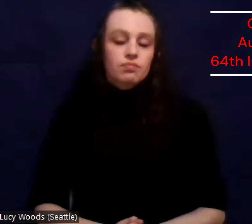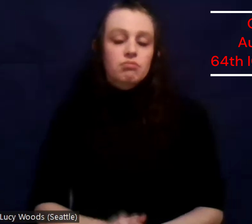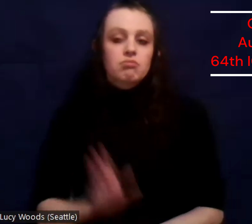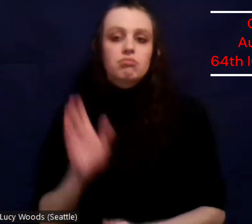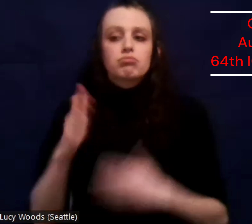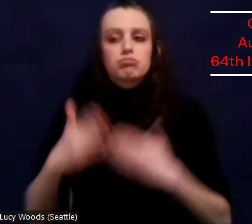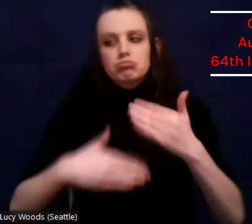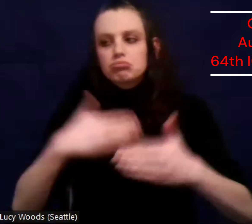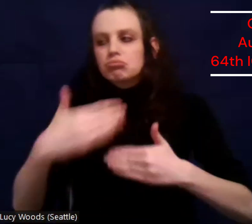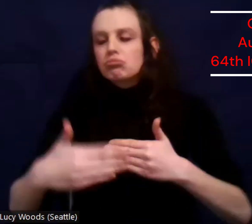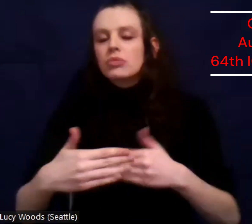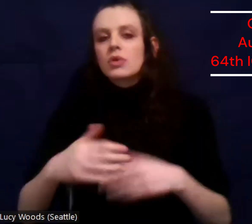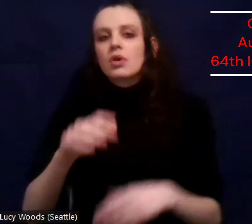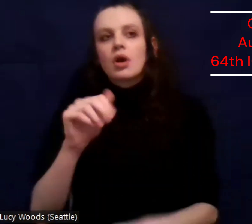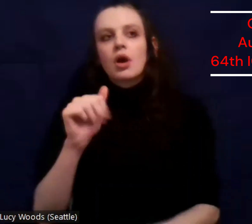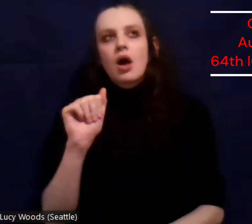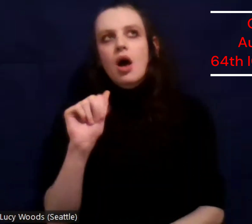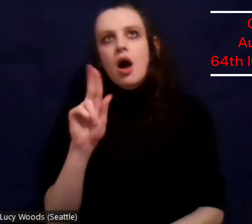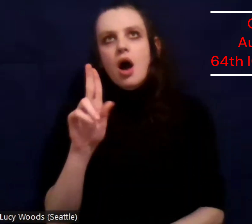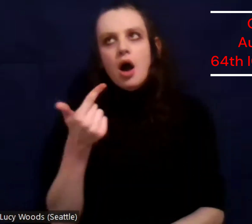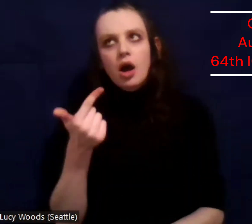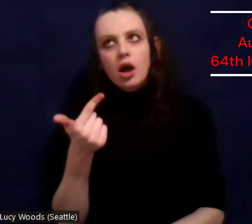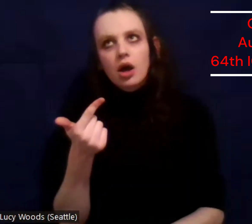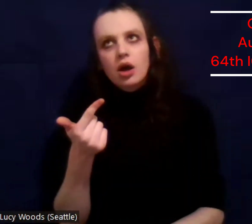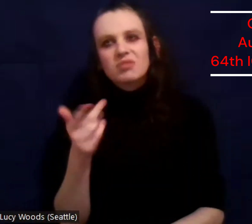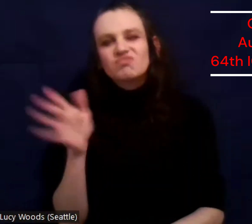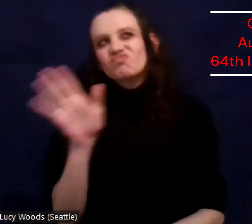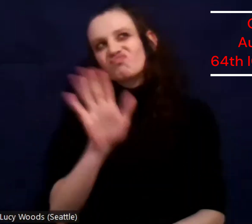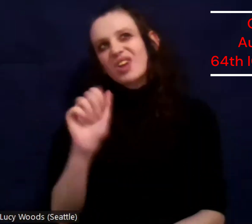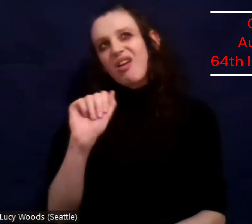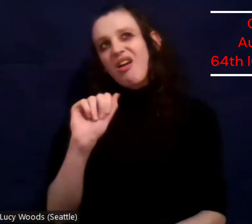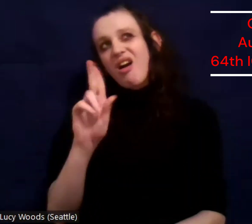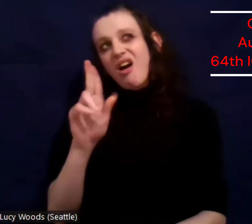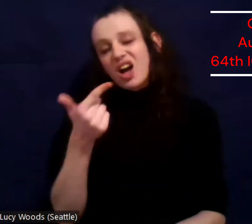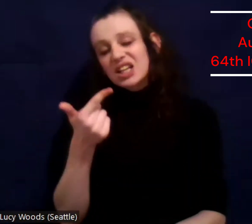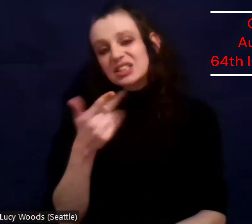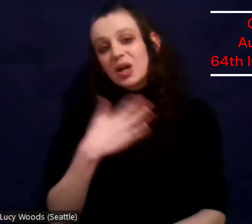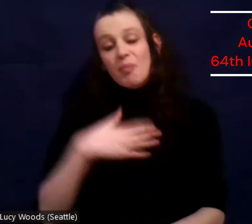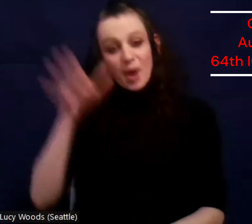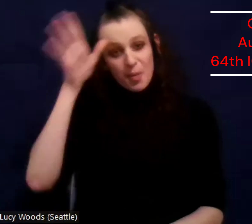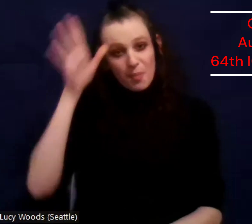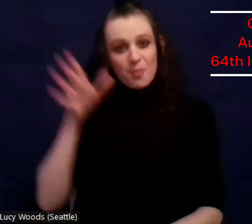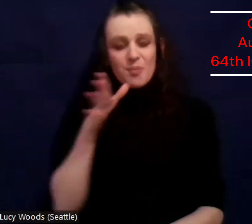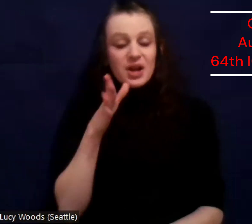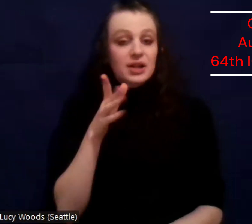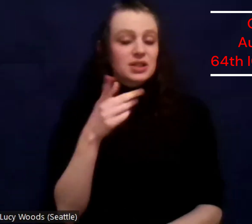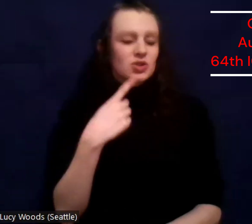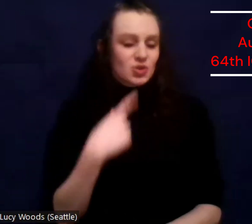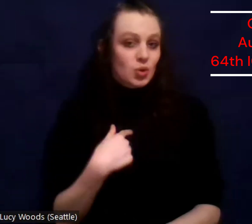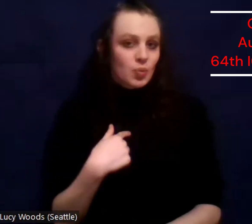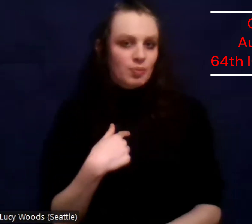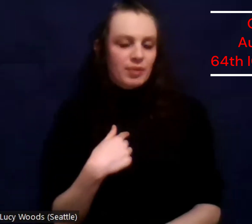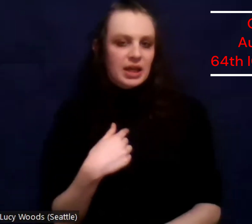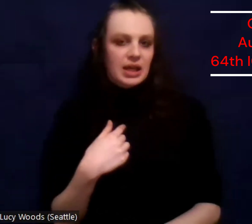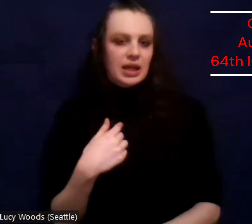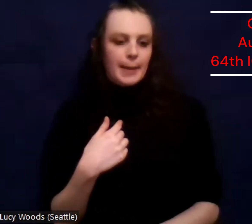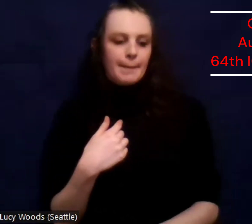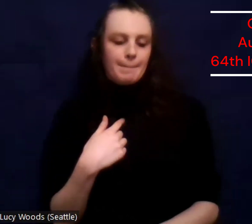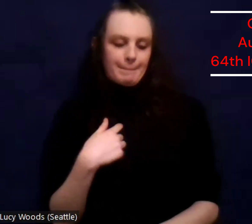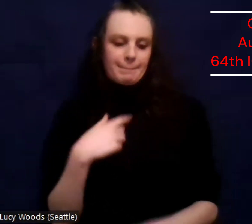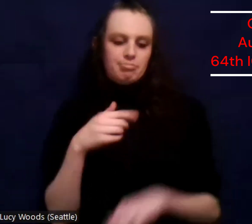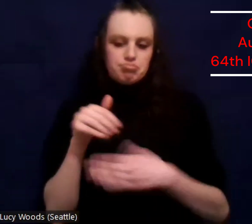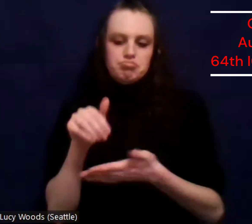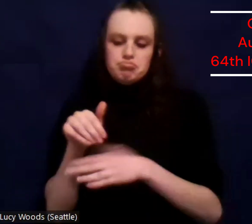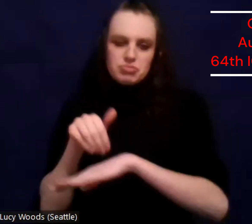Eventually, on August, sometime in August, my parents had told me I was going to be enrolled in an IOP.